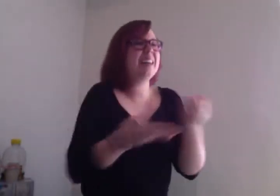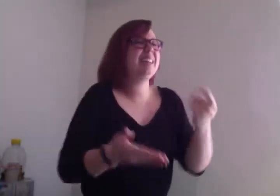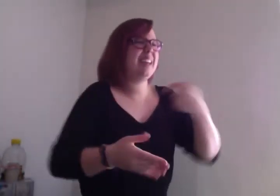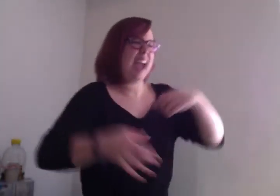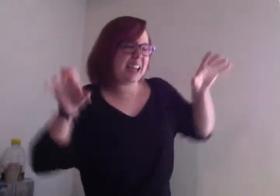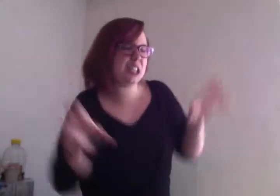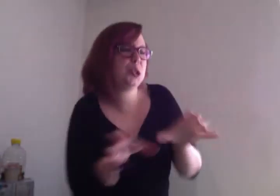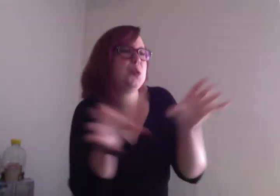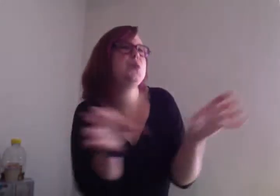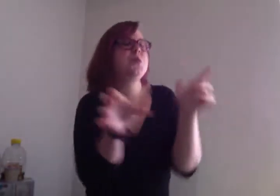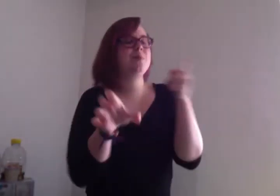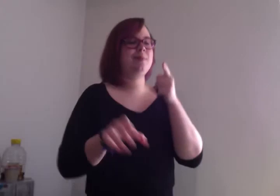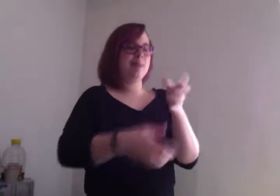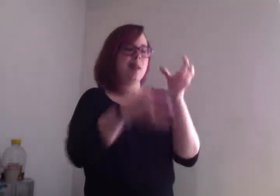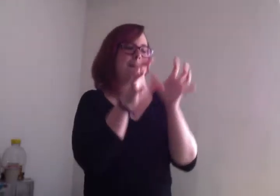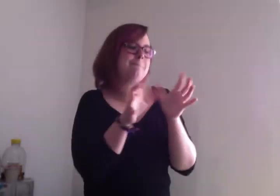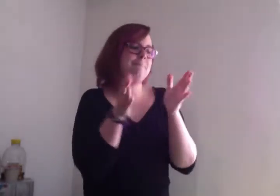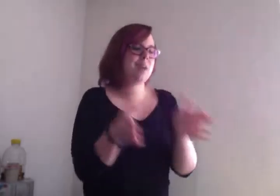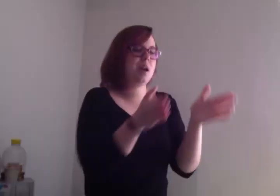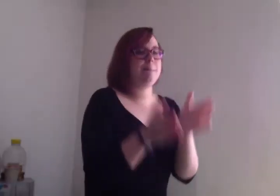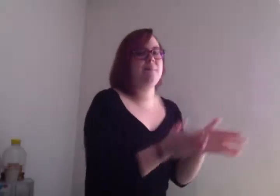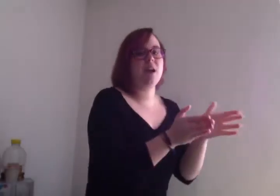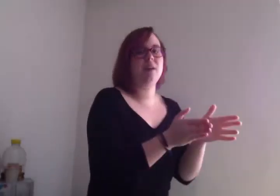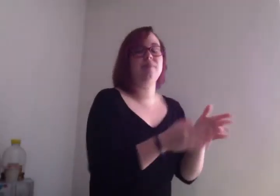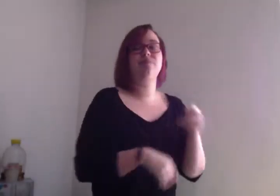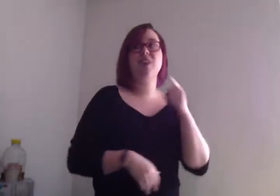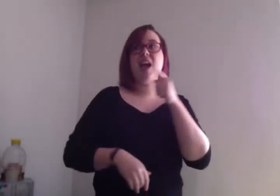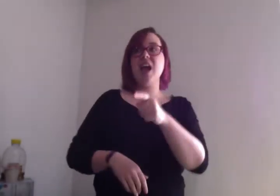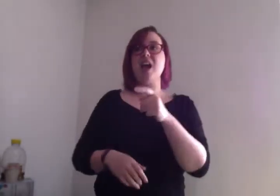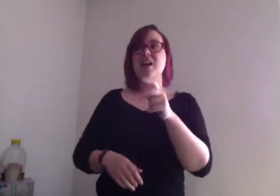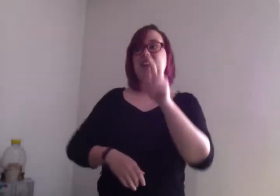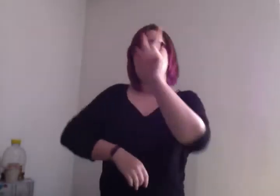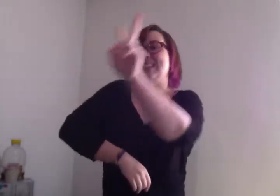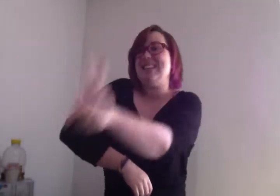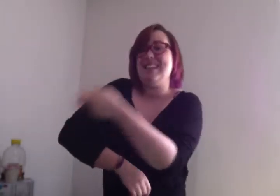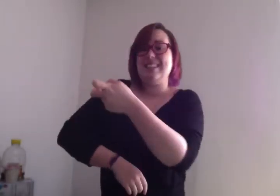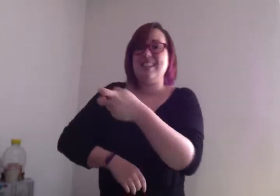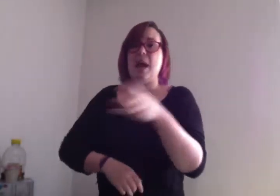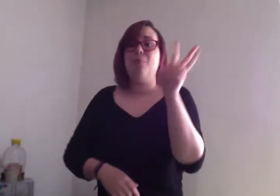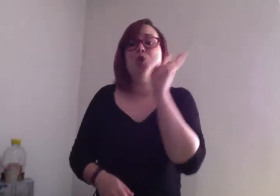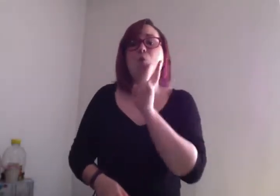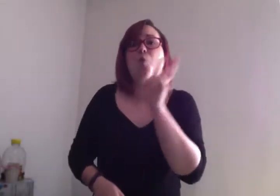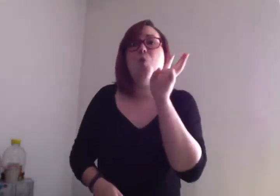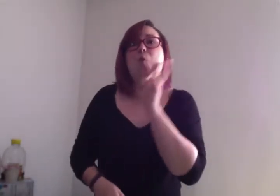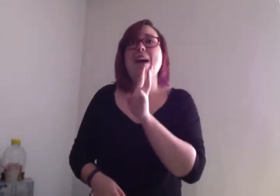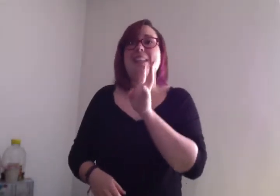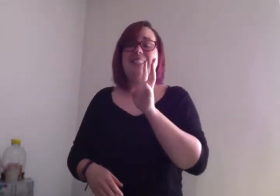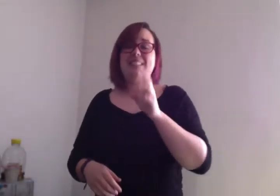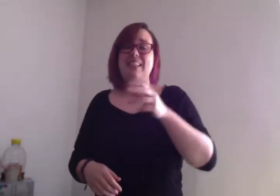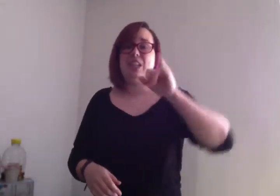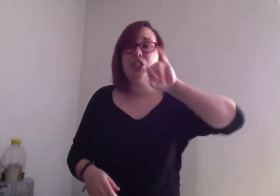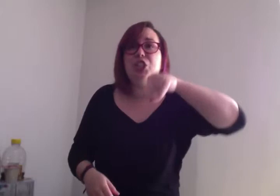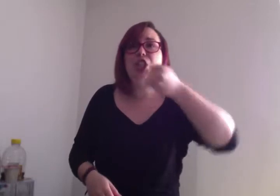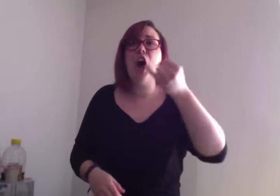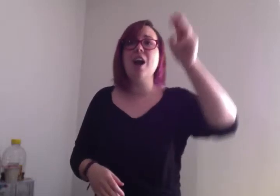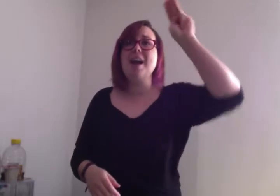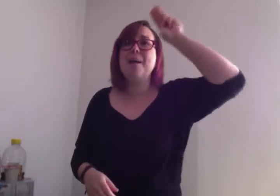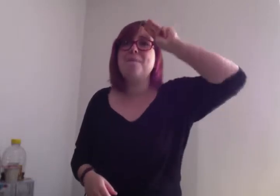He kidnapped Wendy, John, and Michael, and all the lost boys while Peter was away, and he took them to his pirate